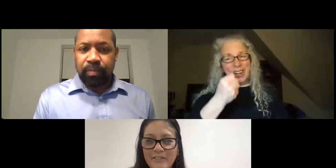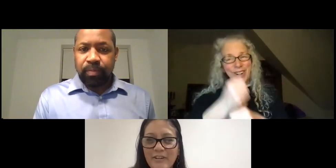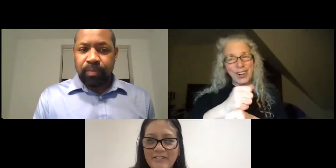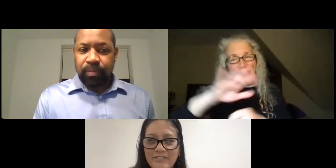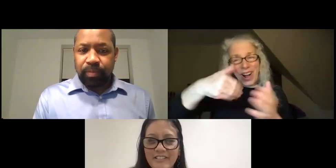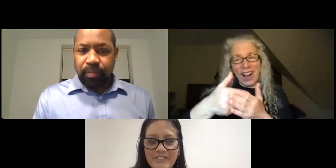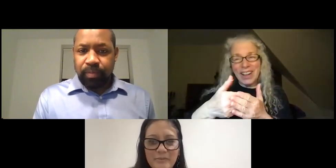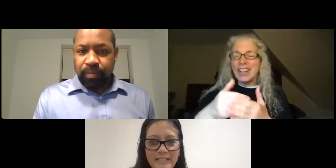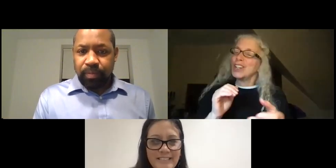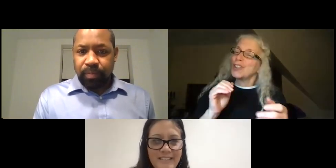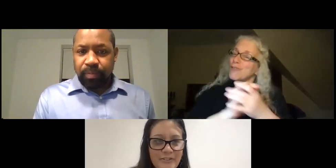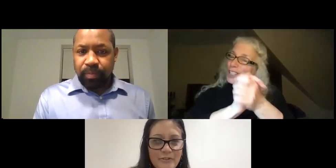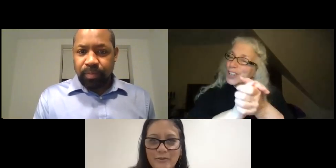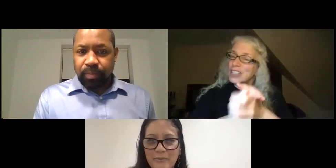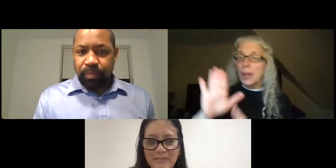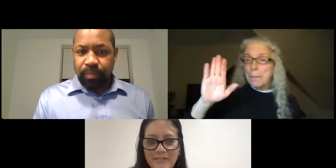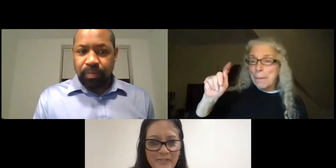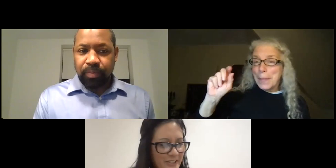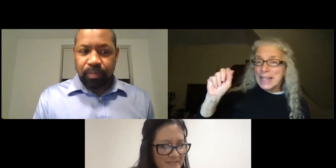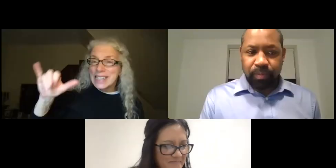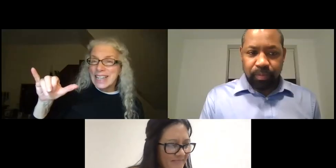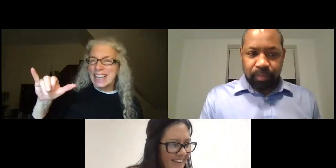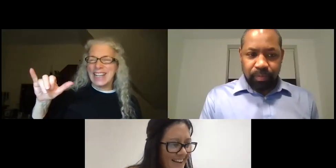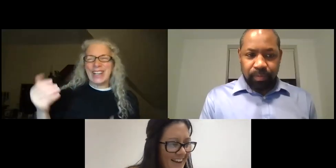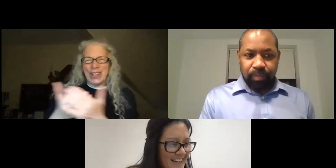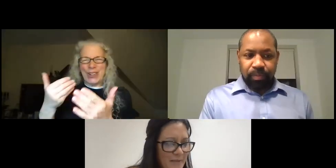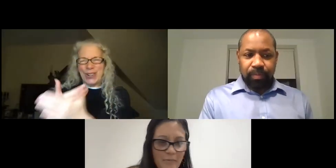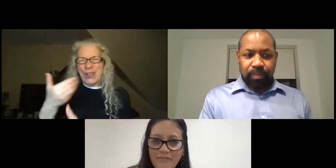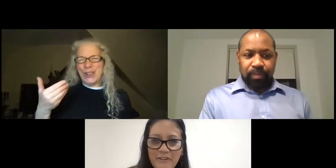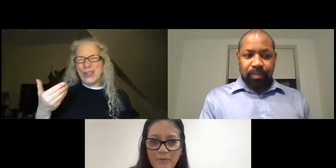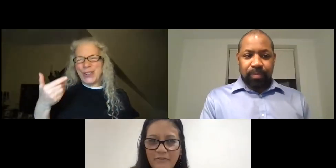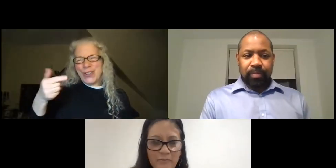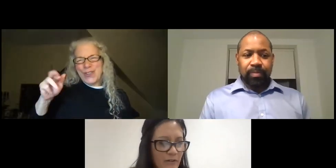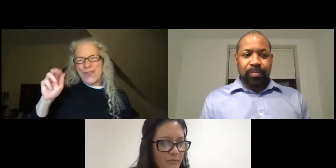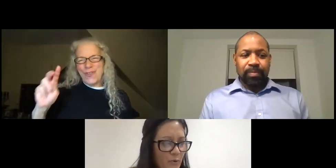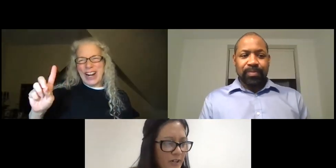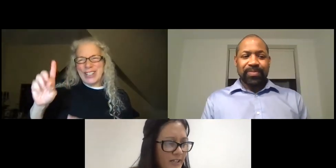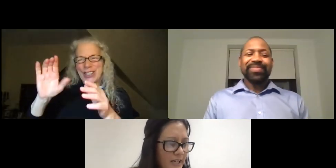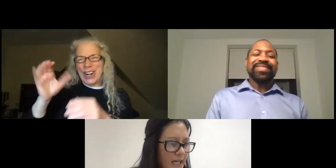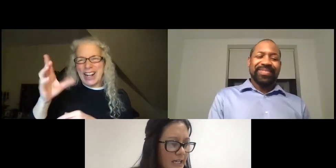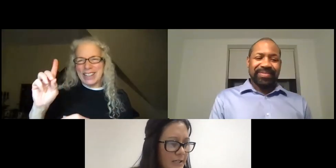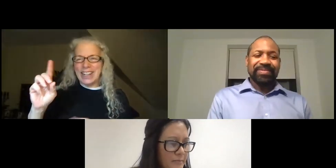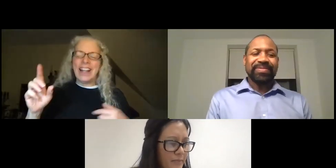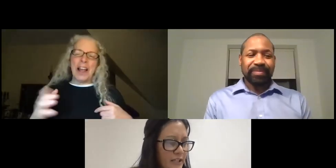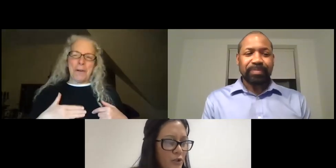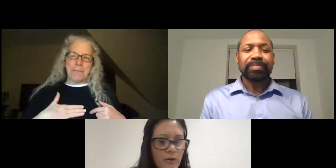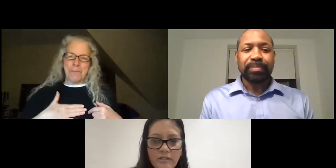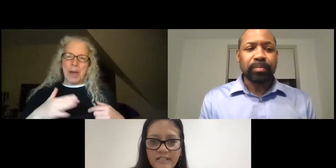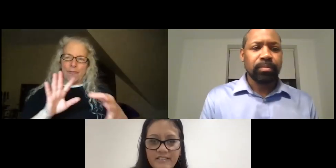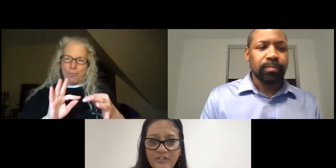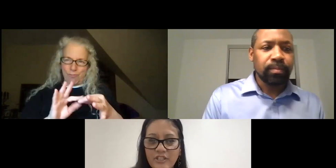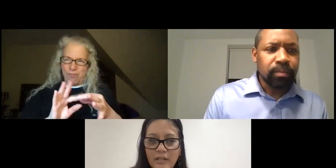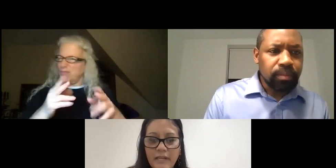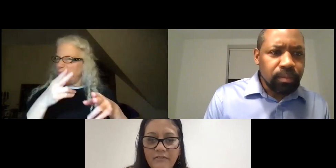And congratulations, Betsy, on your new bundle of joy. I'll be very brief with my report. The